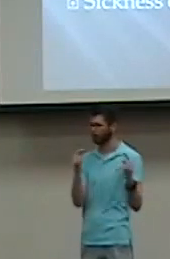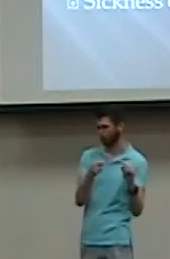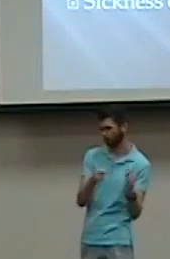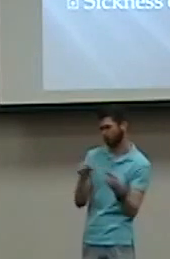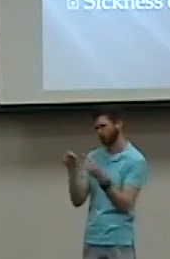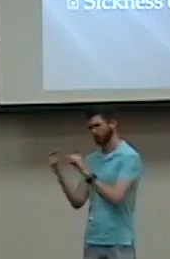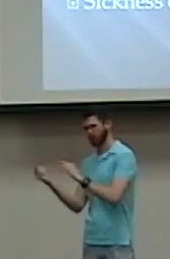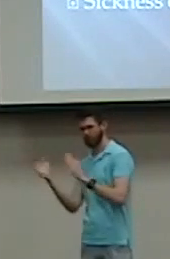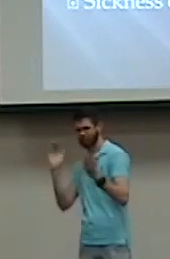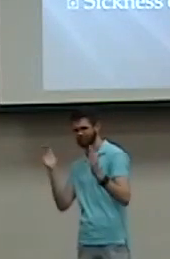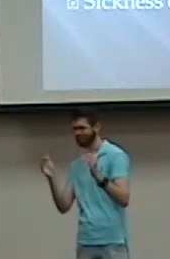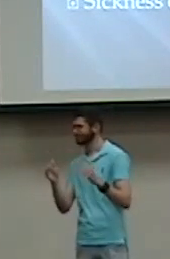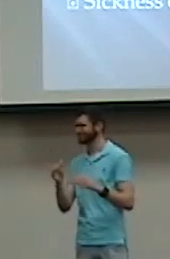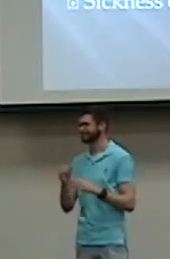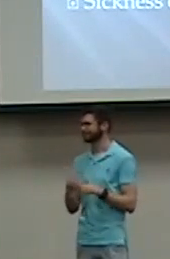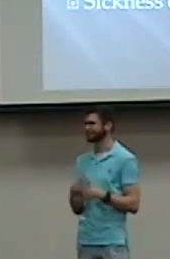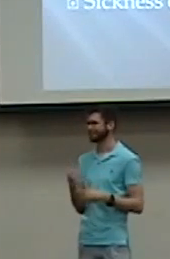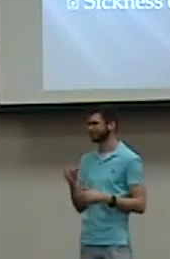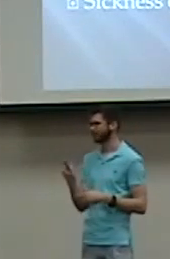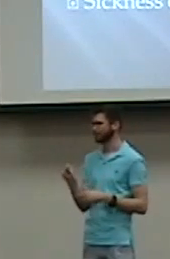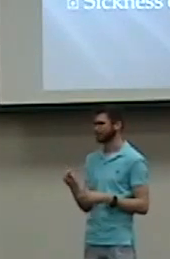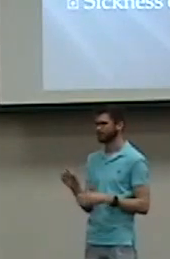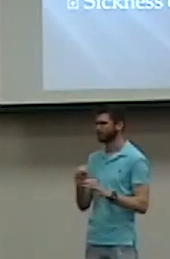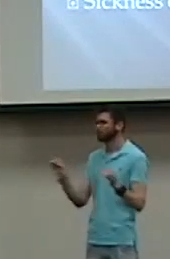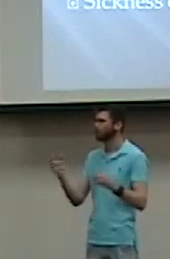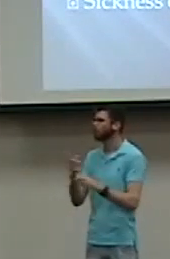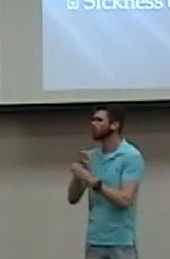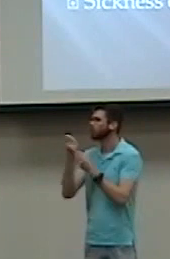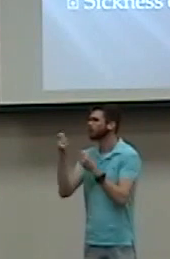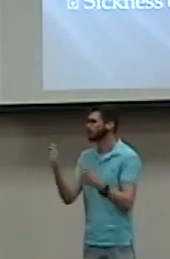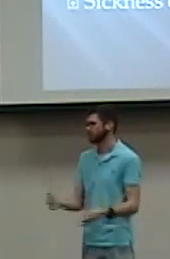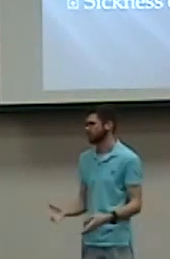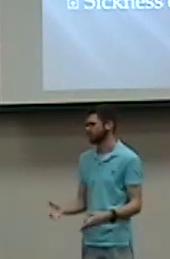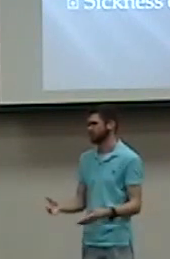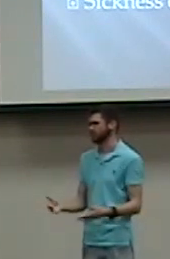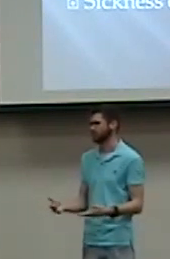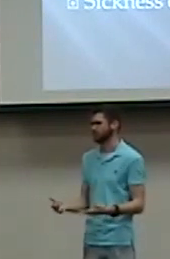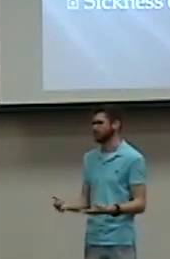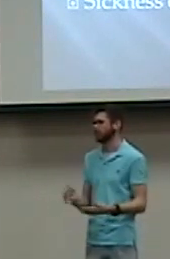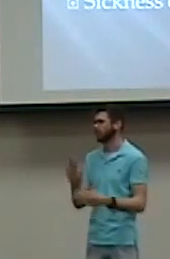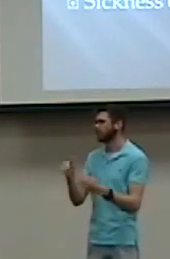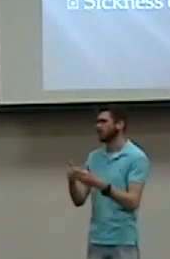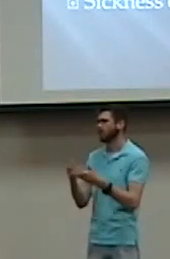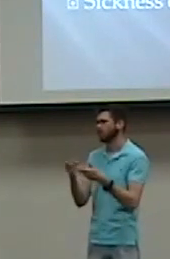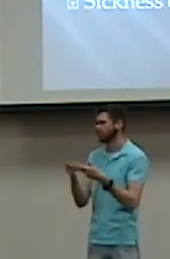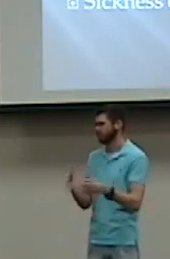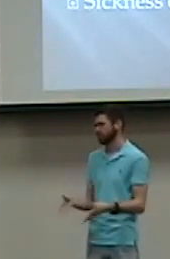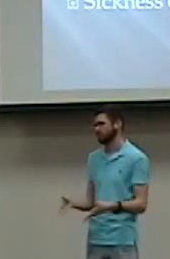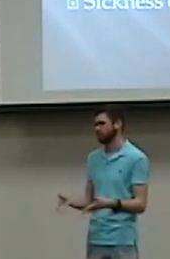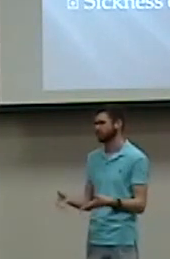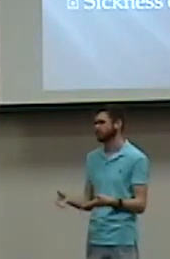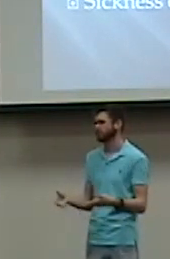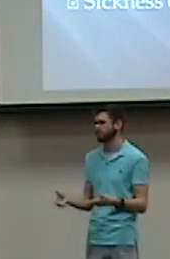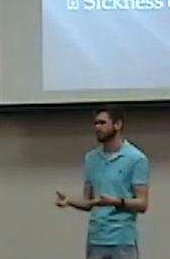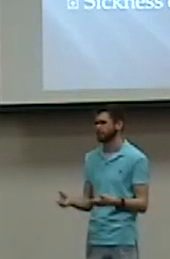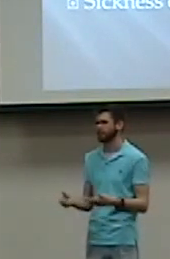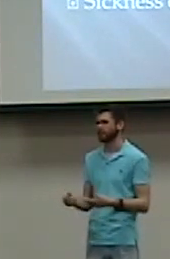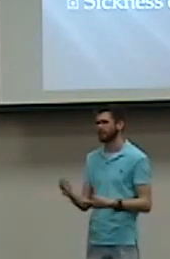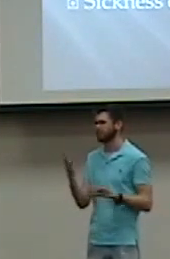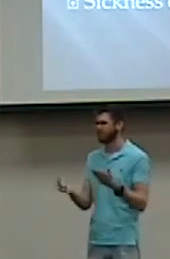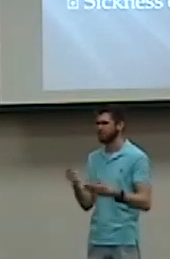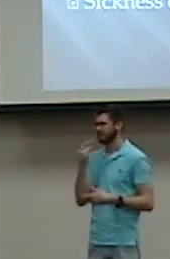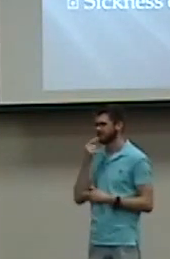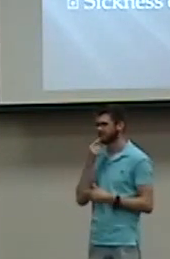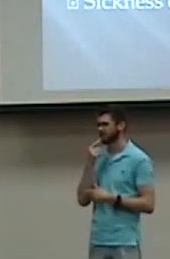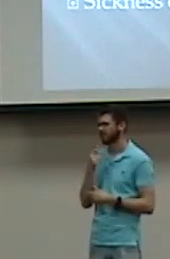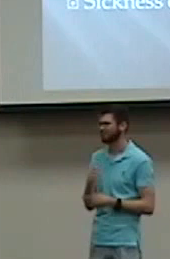this game, there is no winners. By saying that somebody else out there has a worse condition or is dealing with something worse, you're not